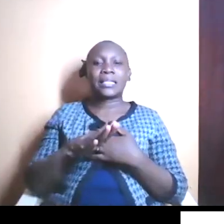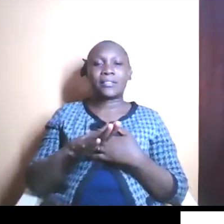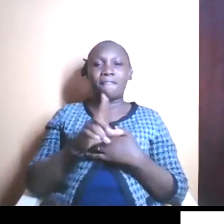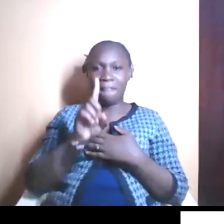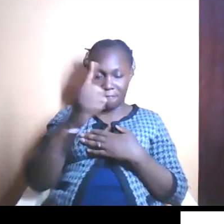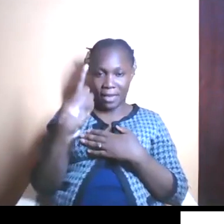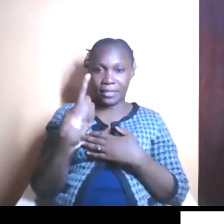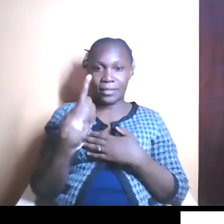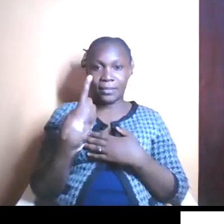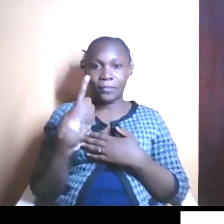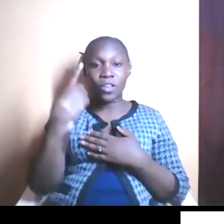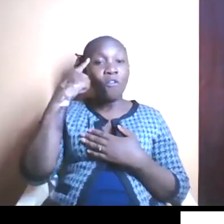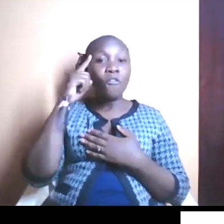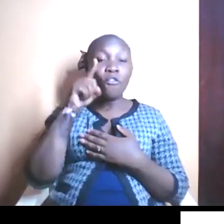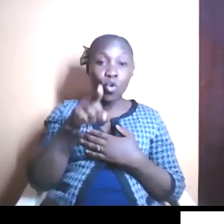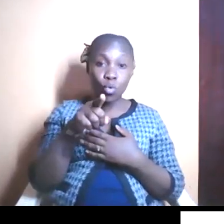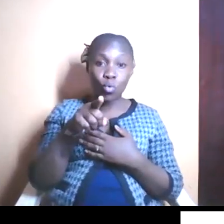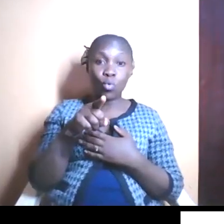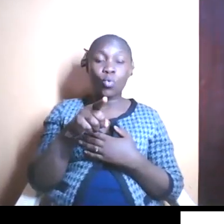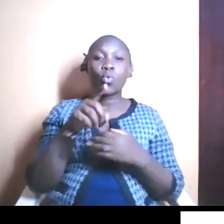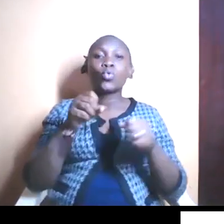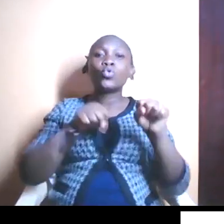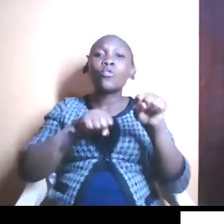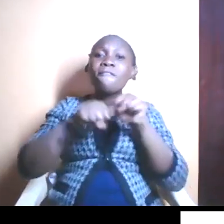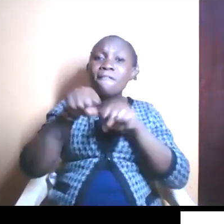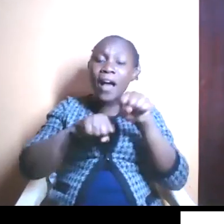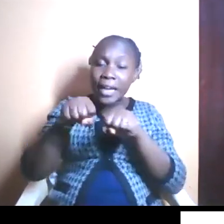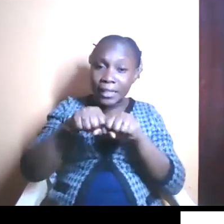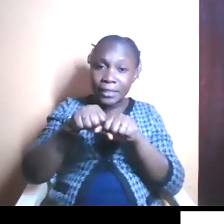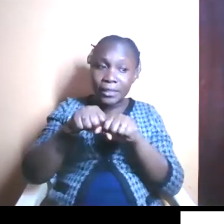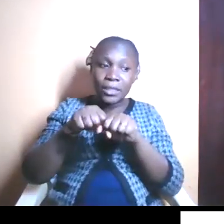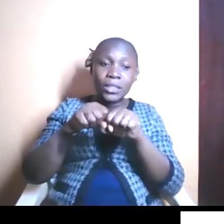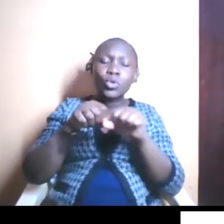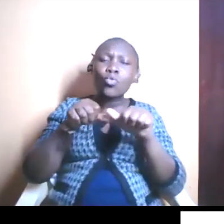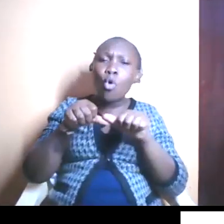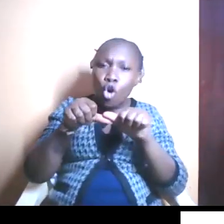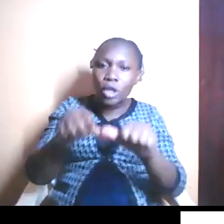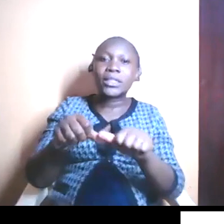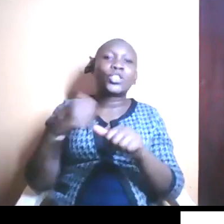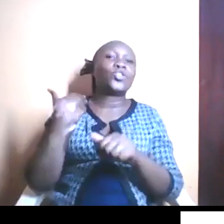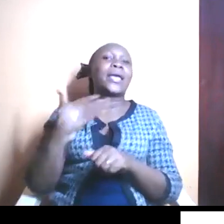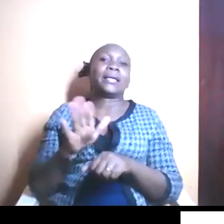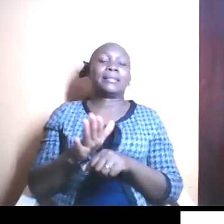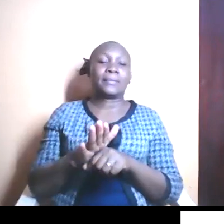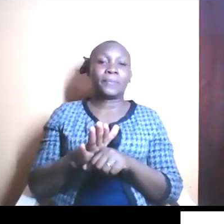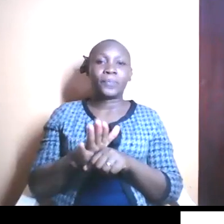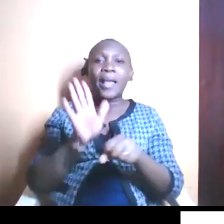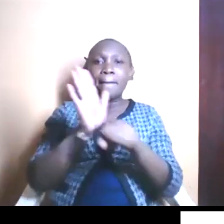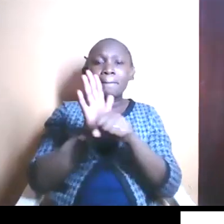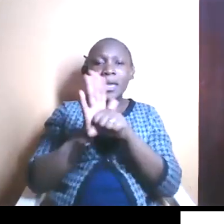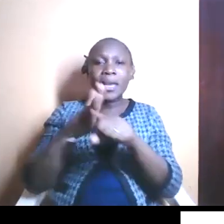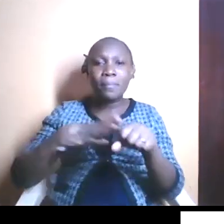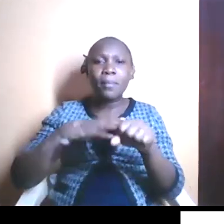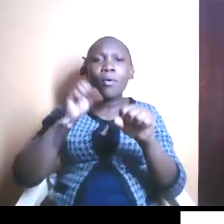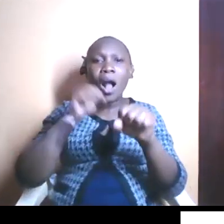to perpetuate the hate or to revenge or to fight back continues the hate. So while many people can advise you